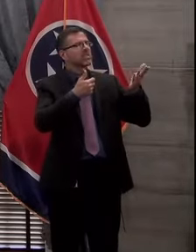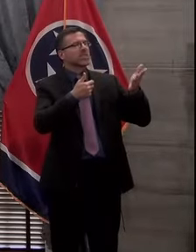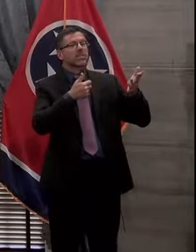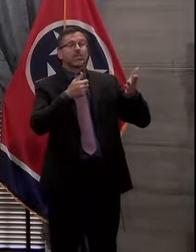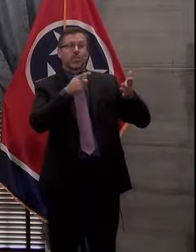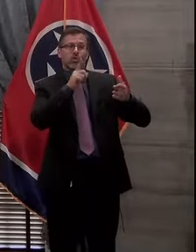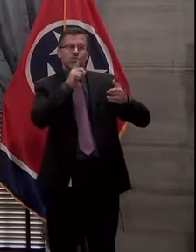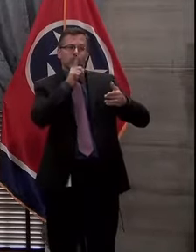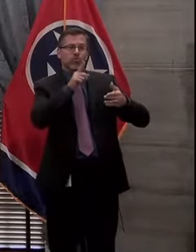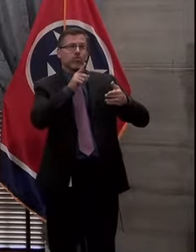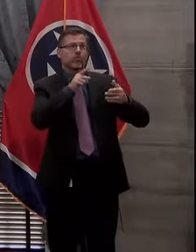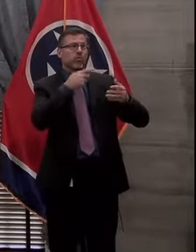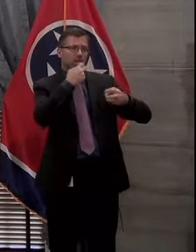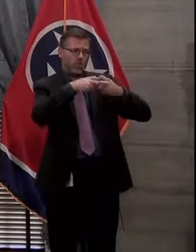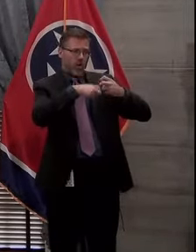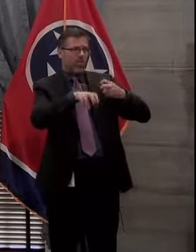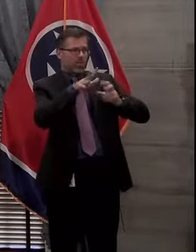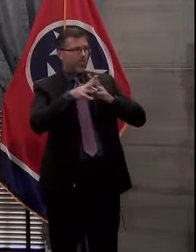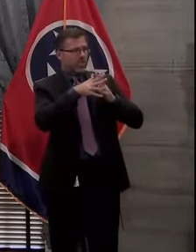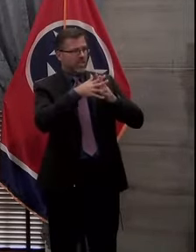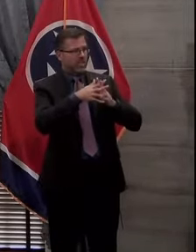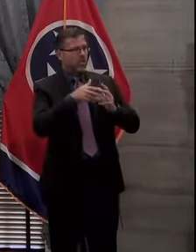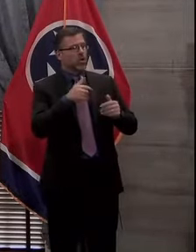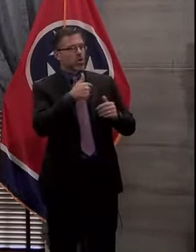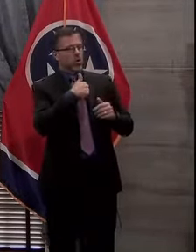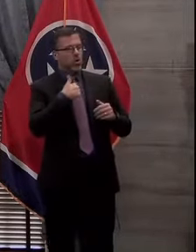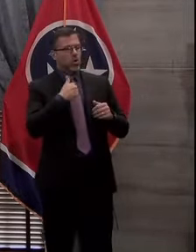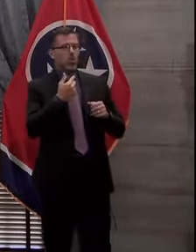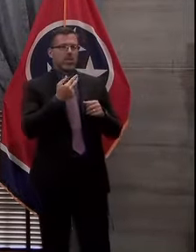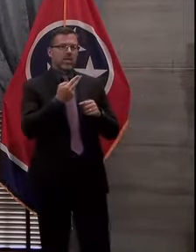problem, that information that we have allows us to